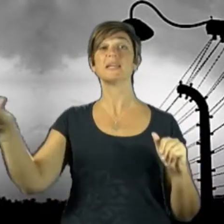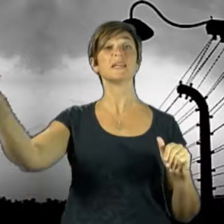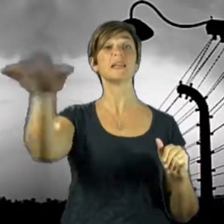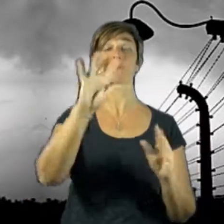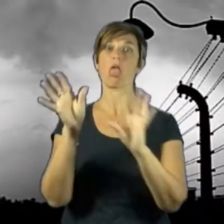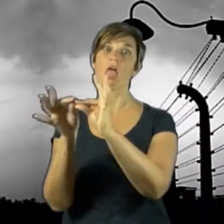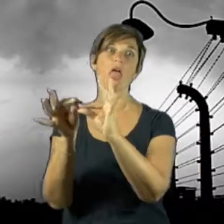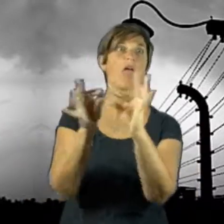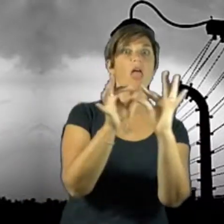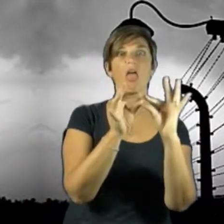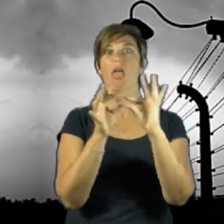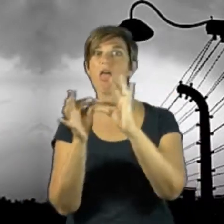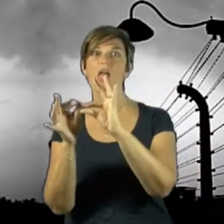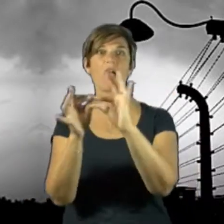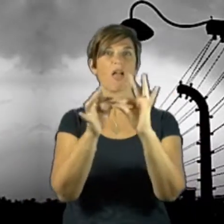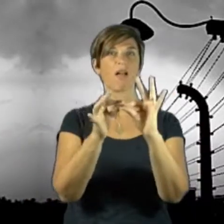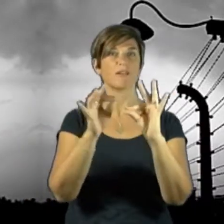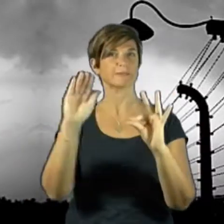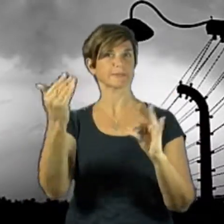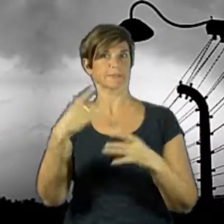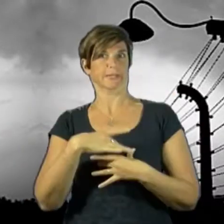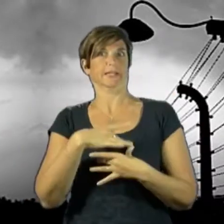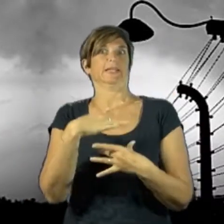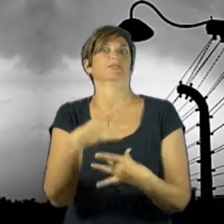People are very interested in her.